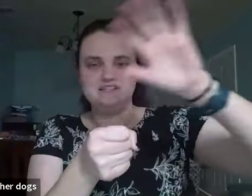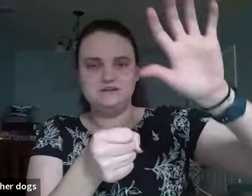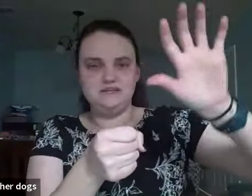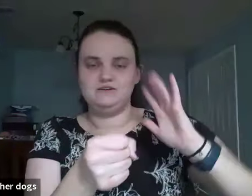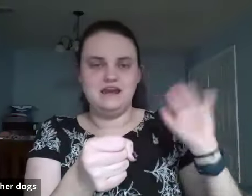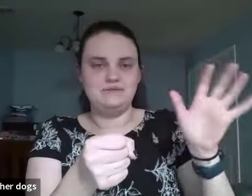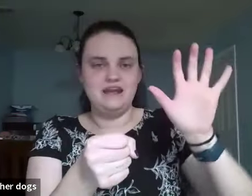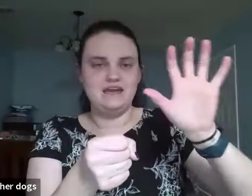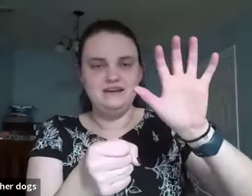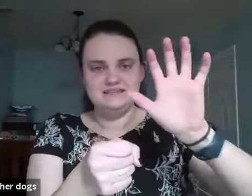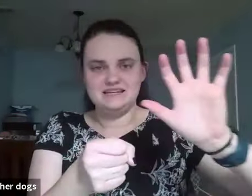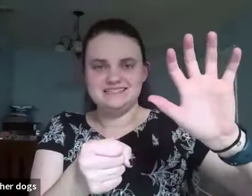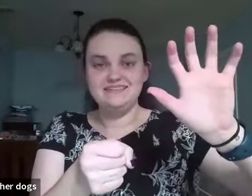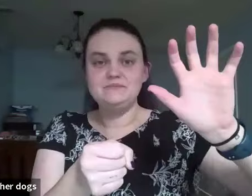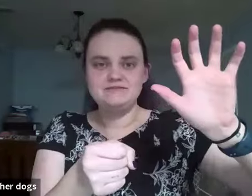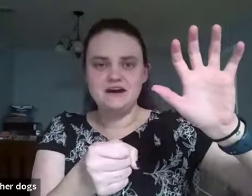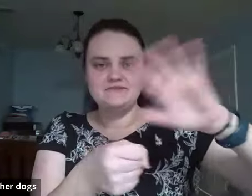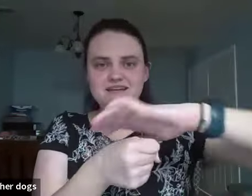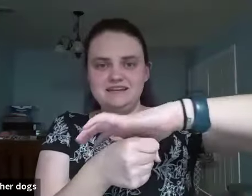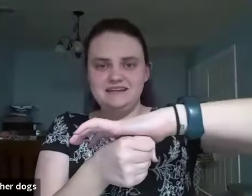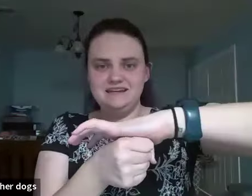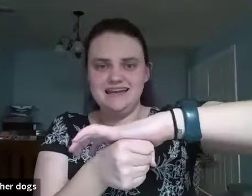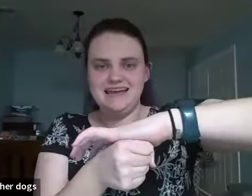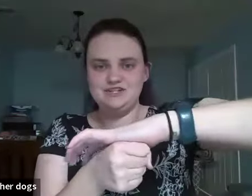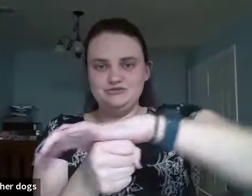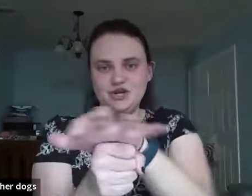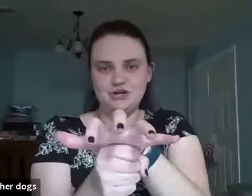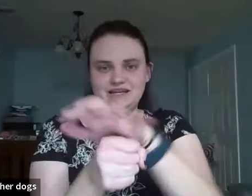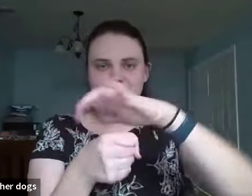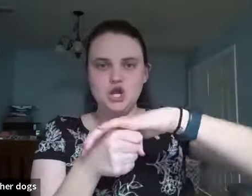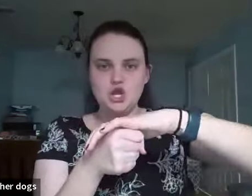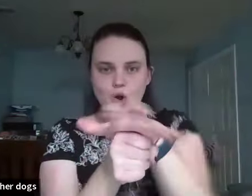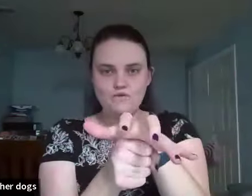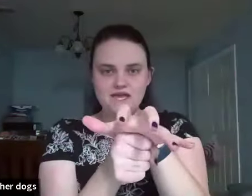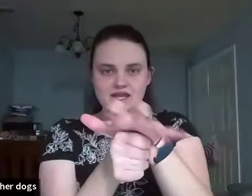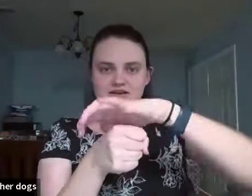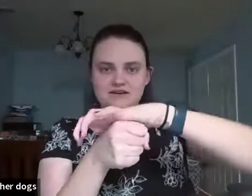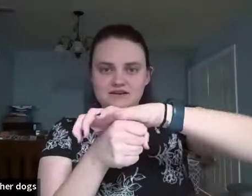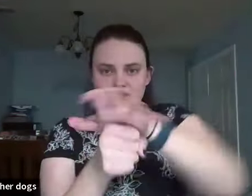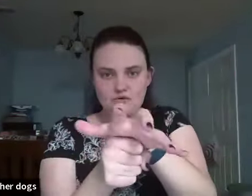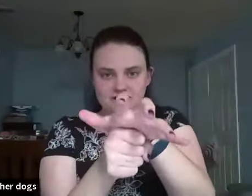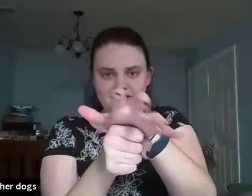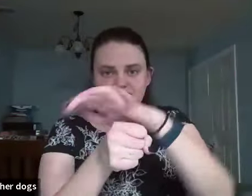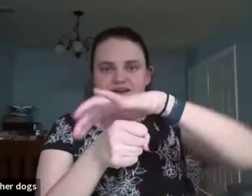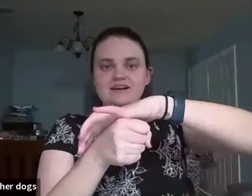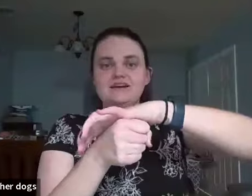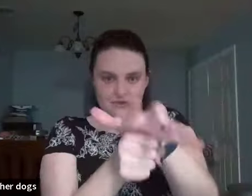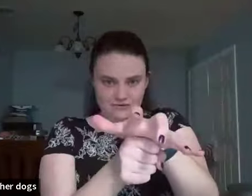going to be, sorry, I went ahead. It's like a slightly bent five again, and you turn it. COVID, COVID,